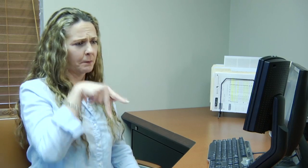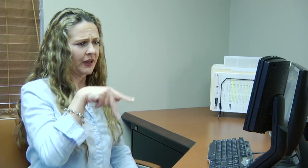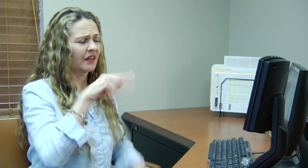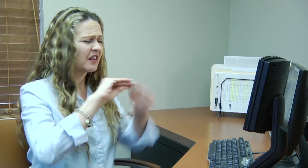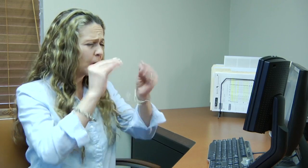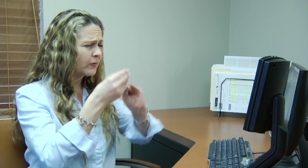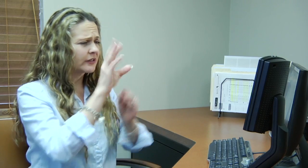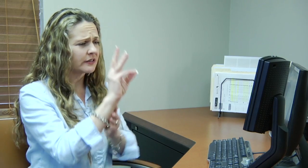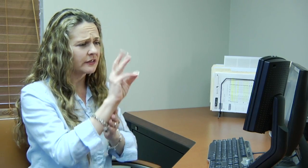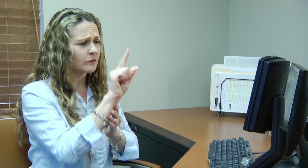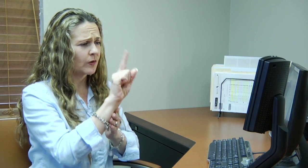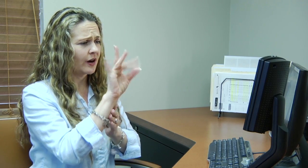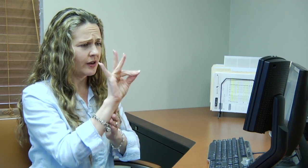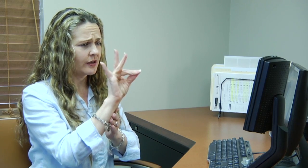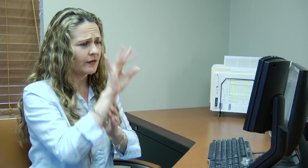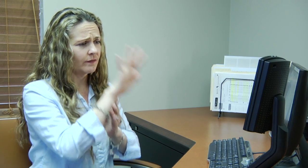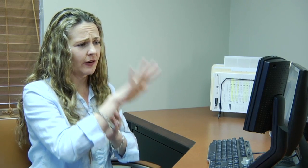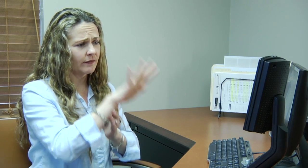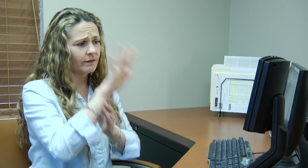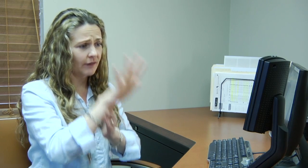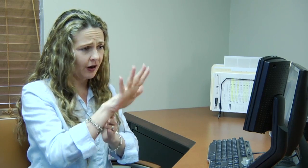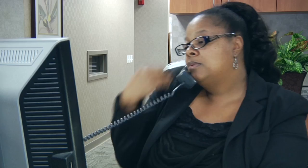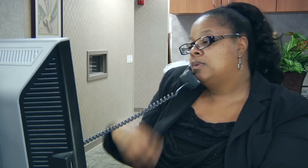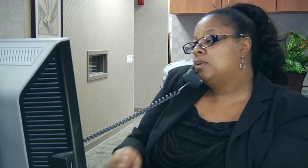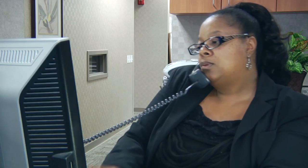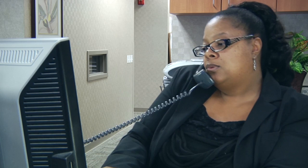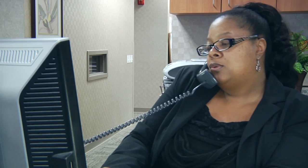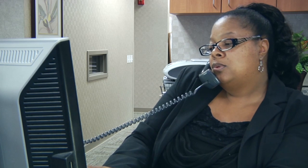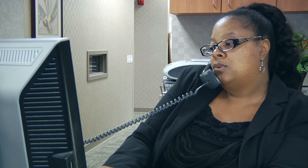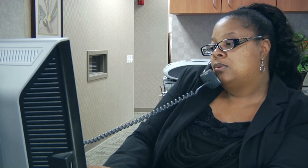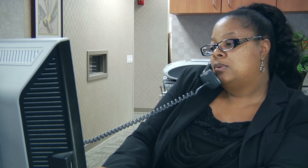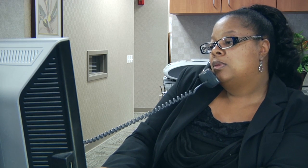You can call my video relay number. That number is